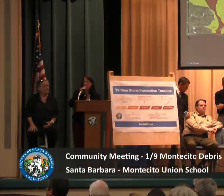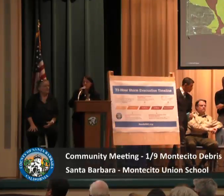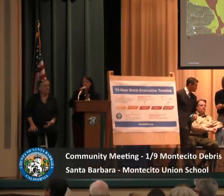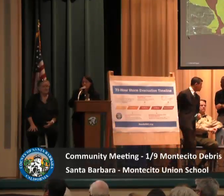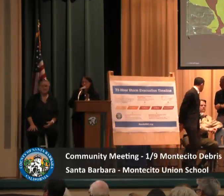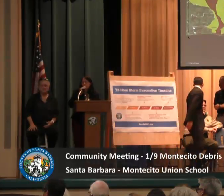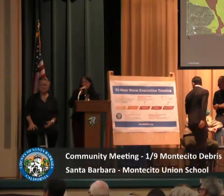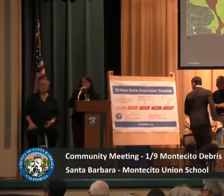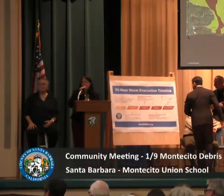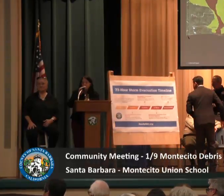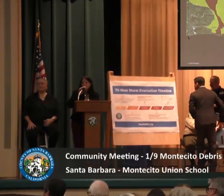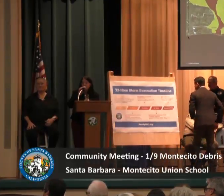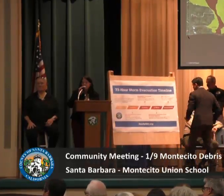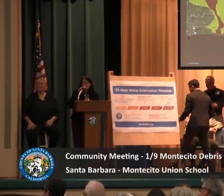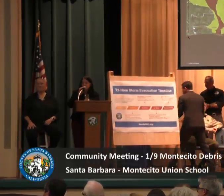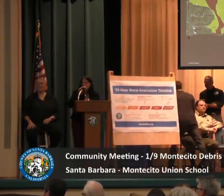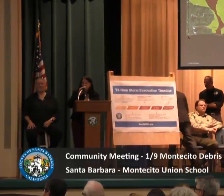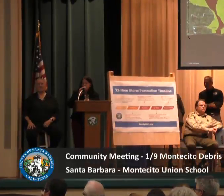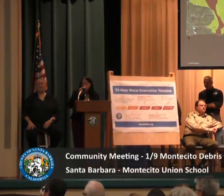I